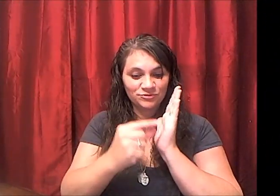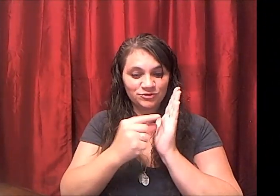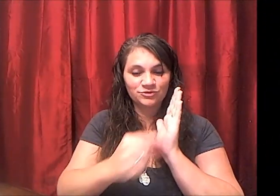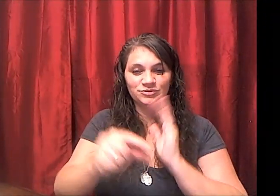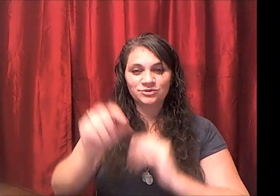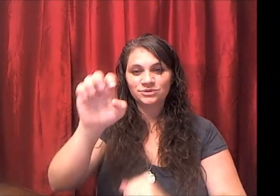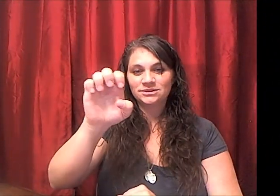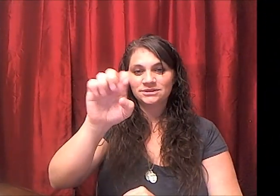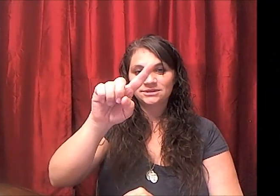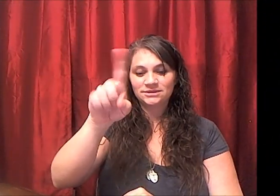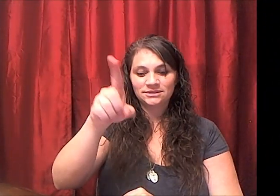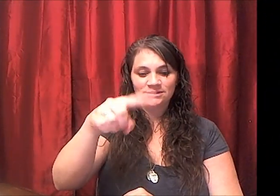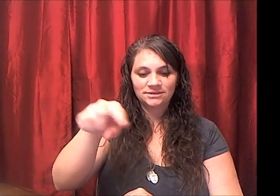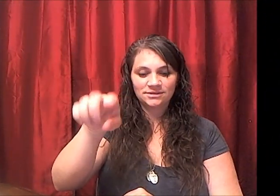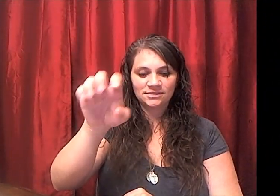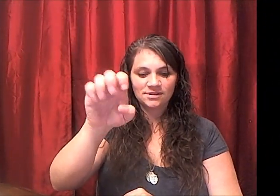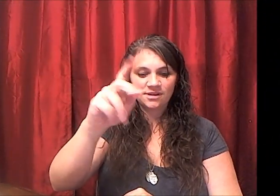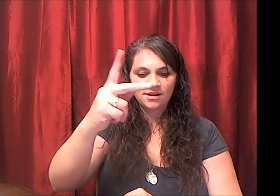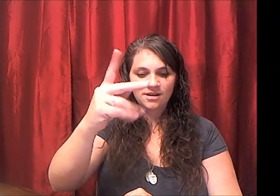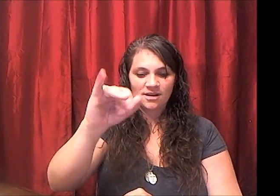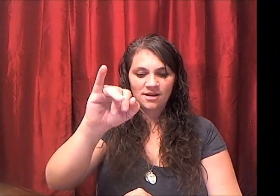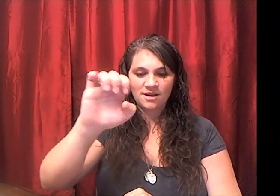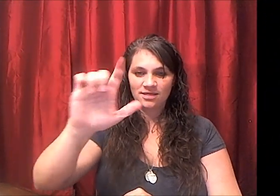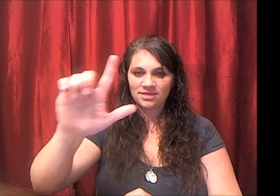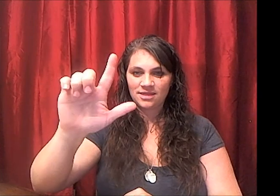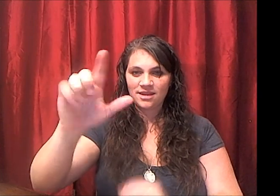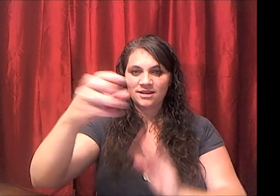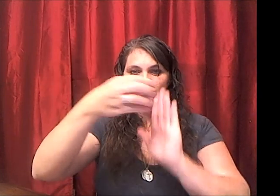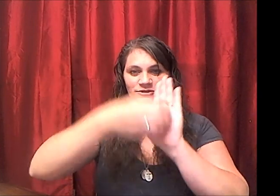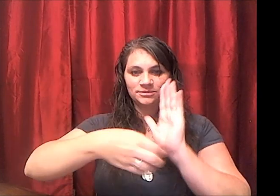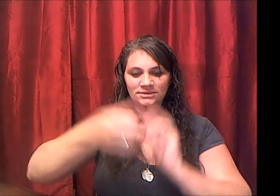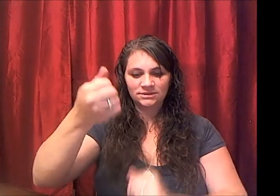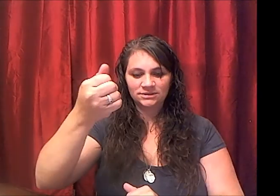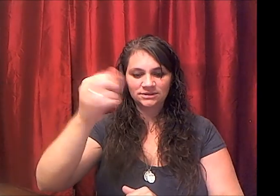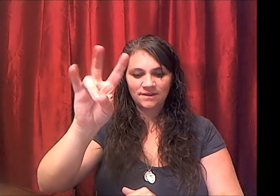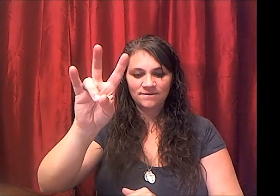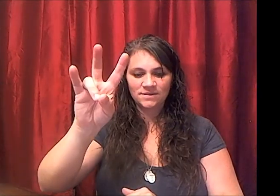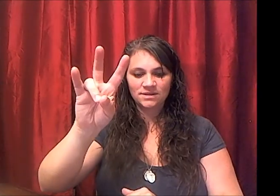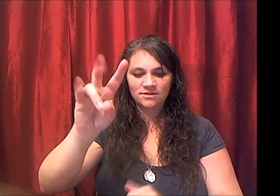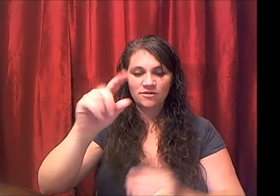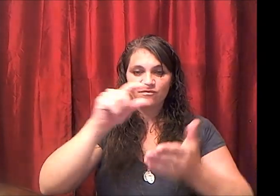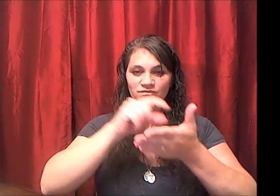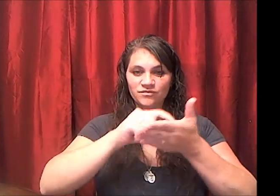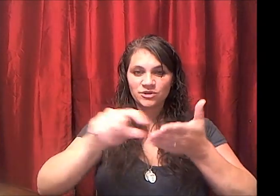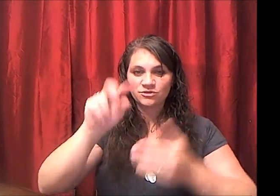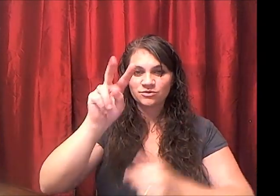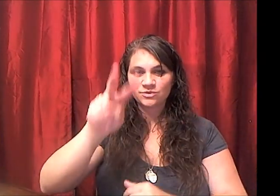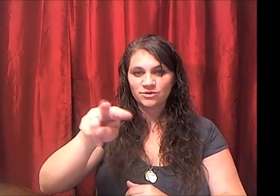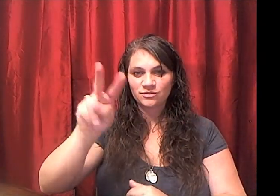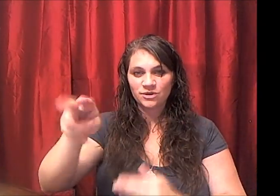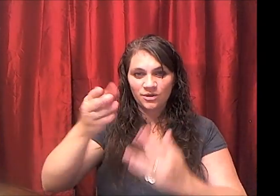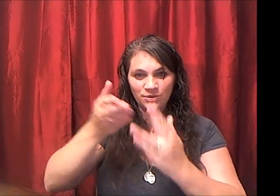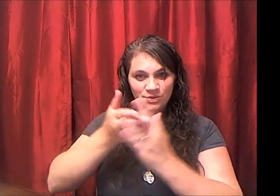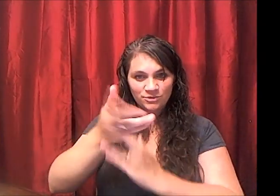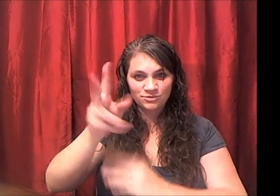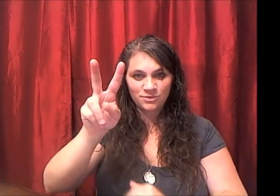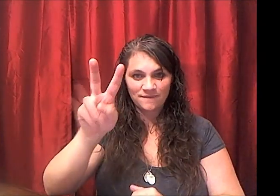That was the old day. You updated it 15 minutes ago? Yes. Yeah, that was before I met you. They repeated why nothing